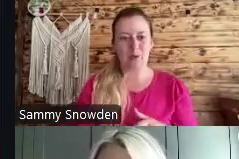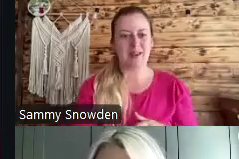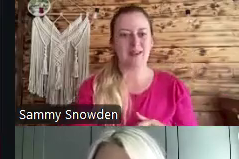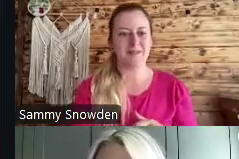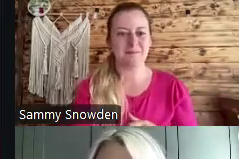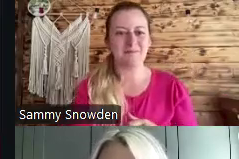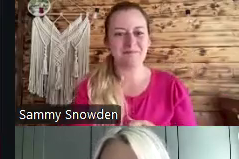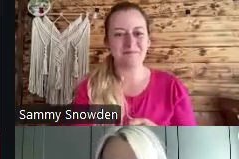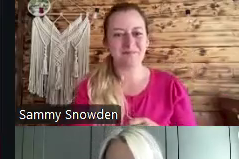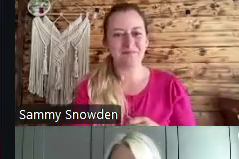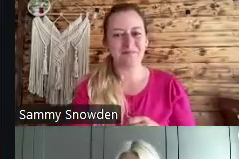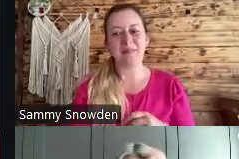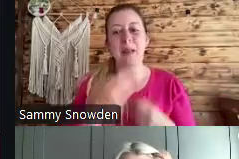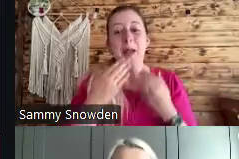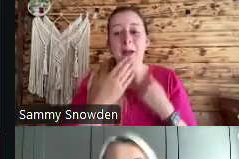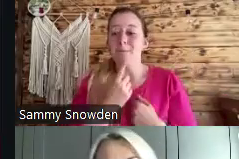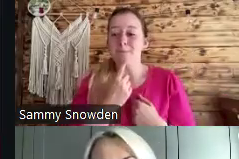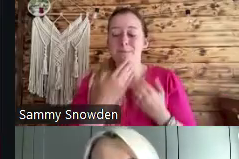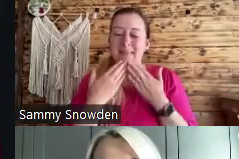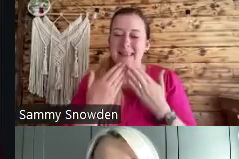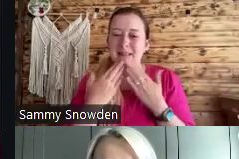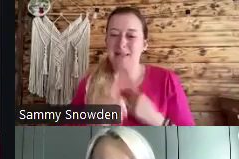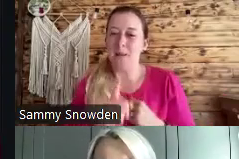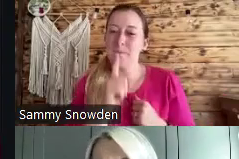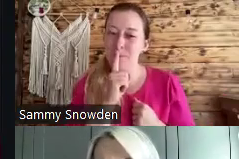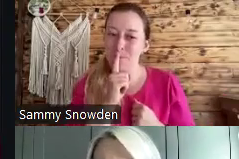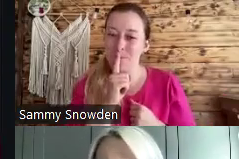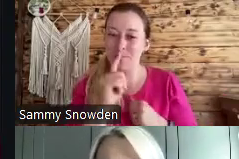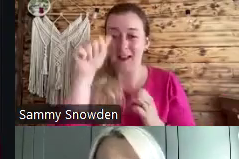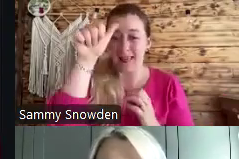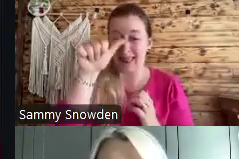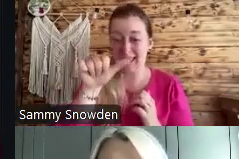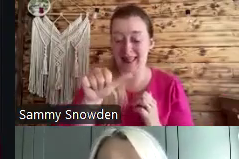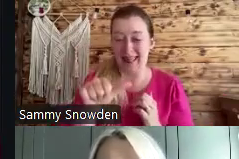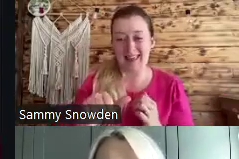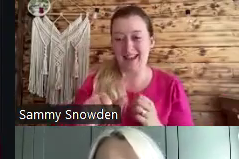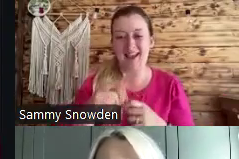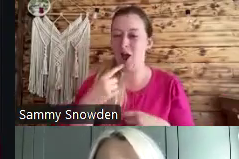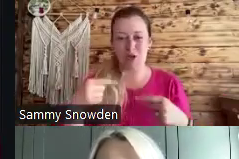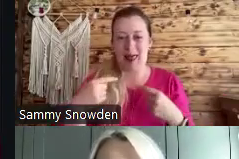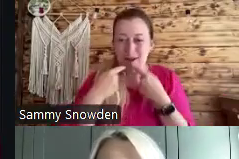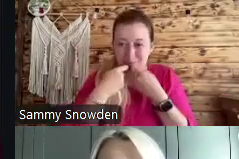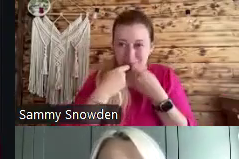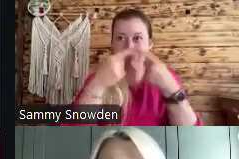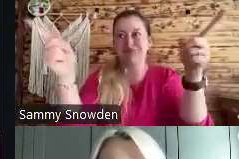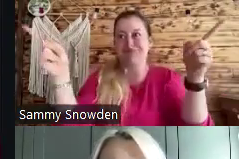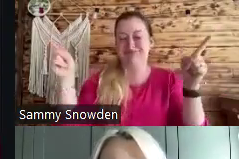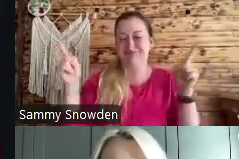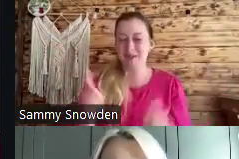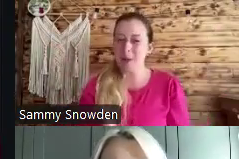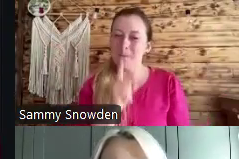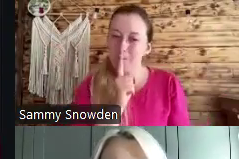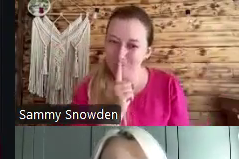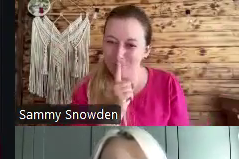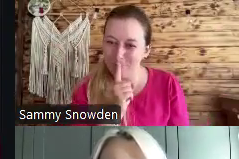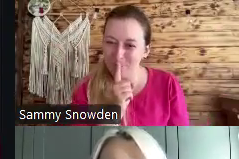this, so please don't share. But I just saw it on the slide, so I thought, oh well. So we're just going to do a spinny wheel,